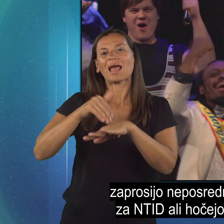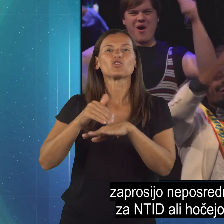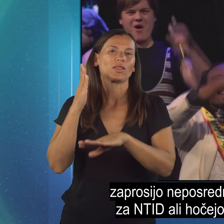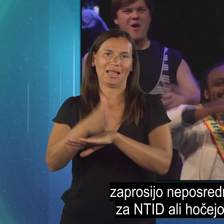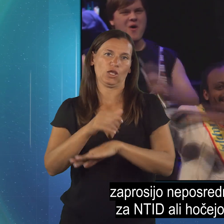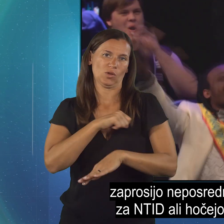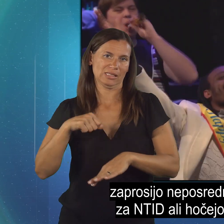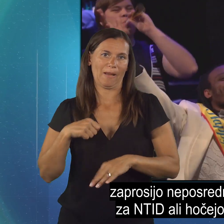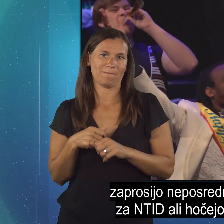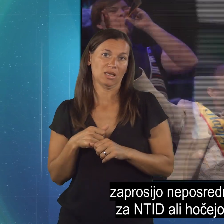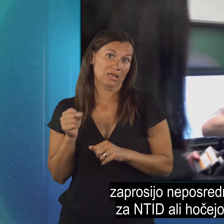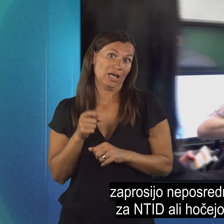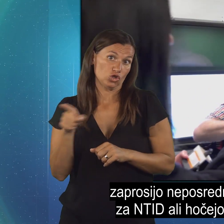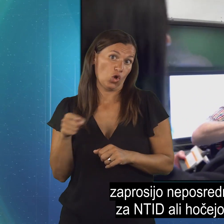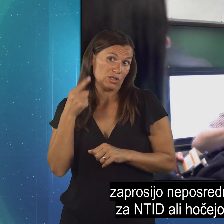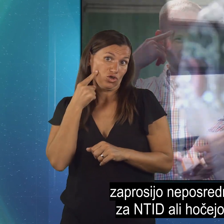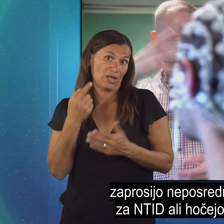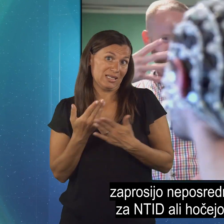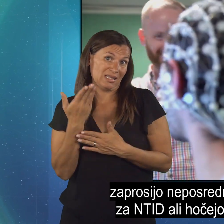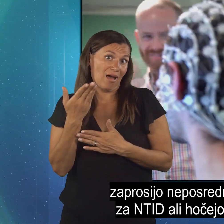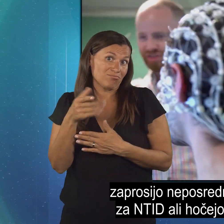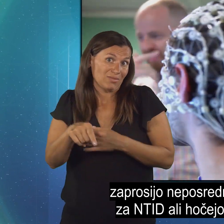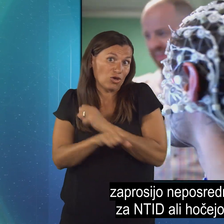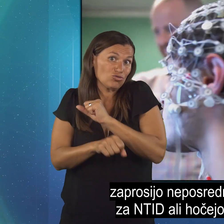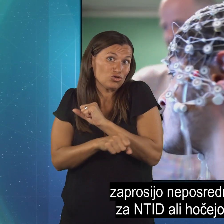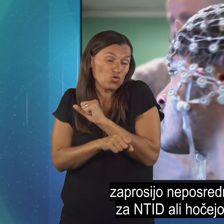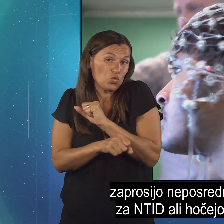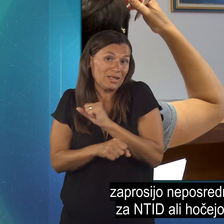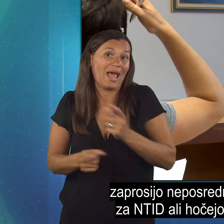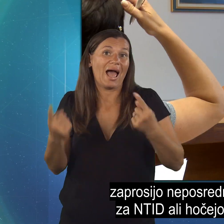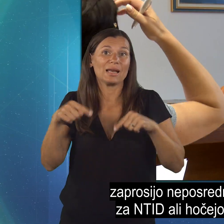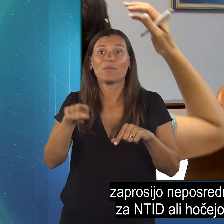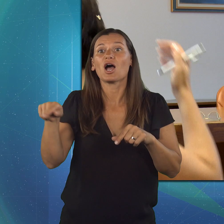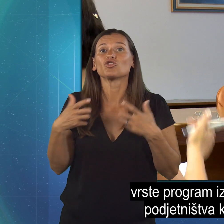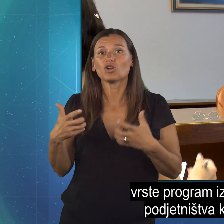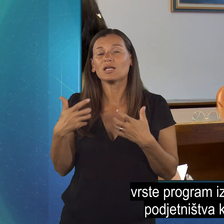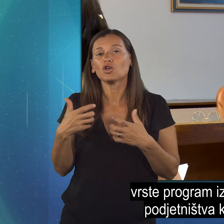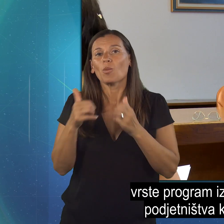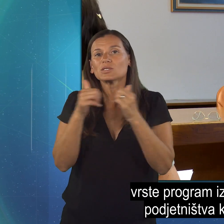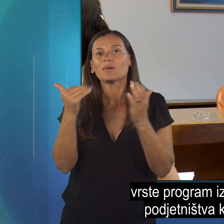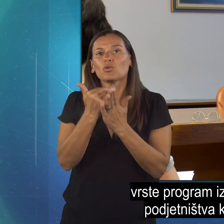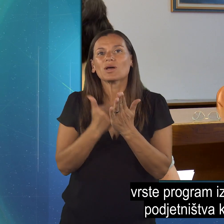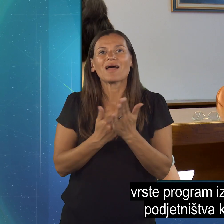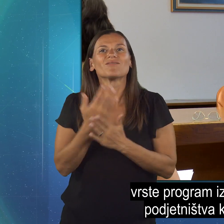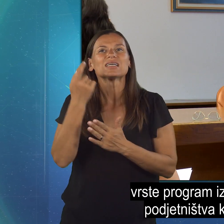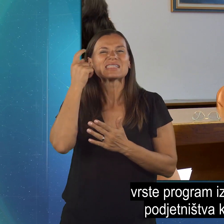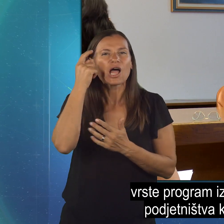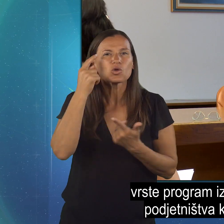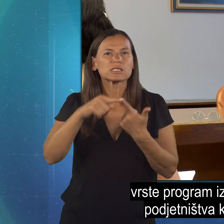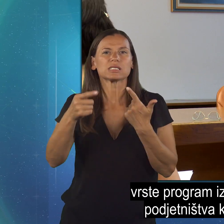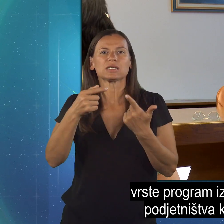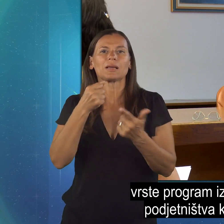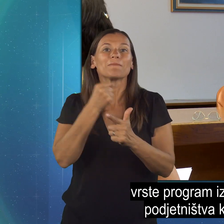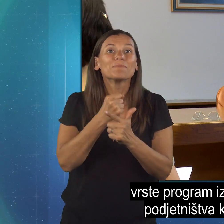directly themselves because they heard about NTID or they wanted to have a special kind of program in science